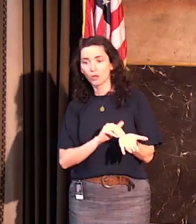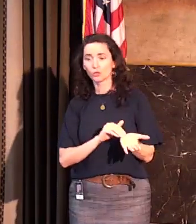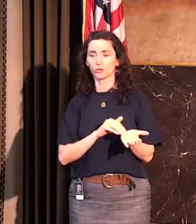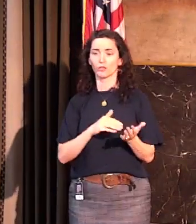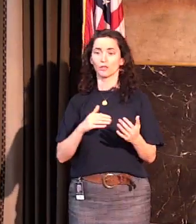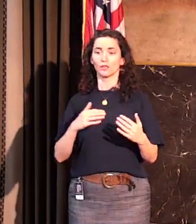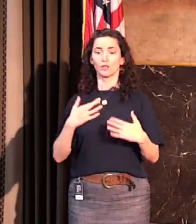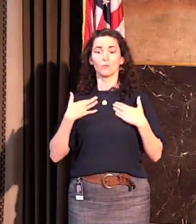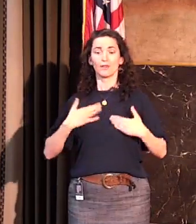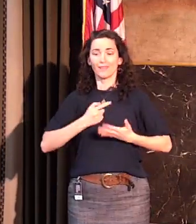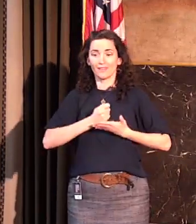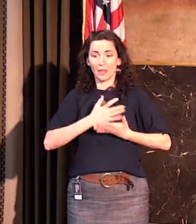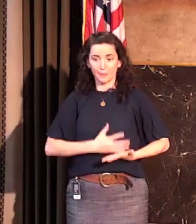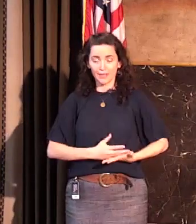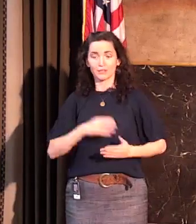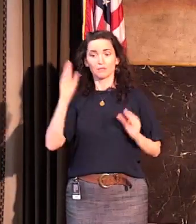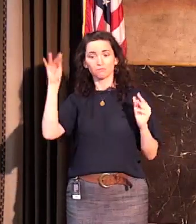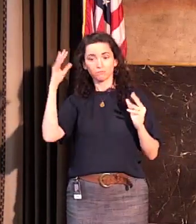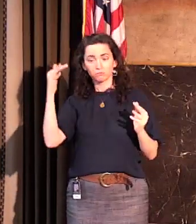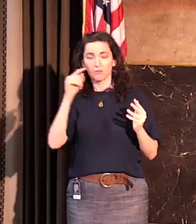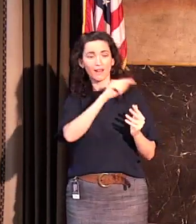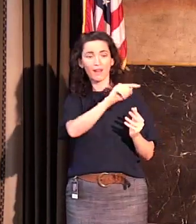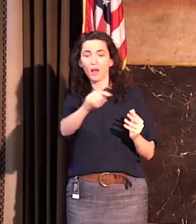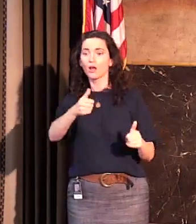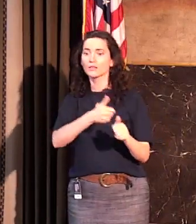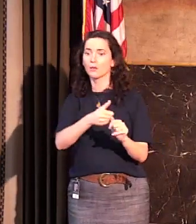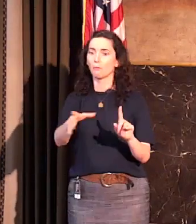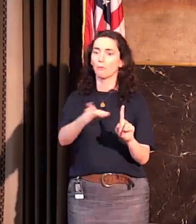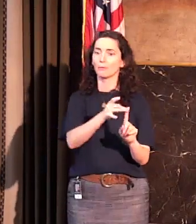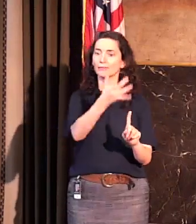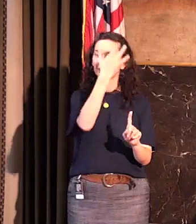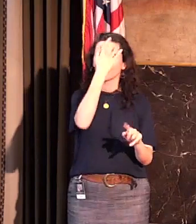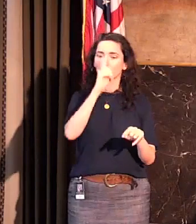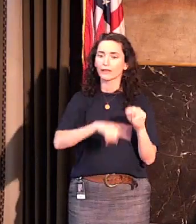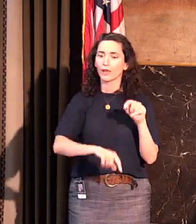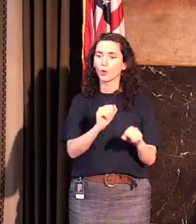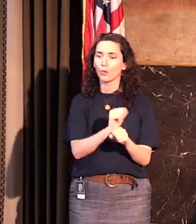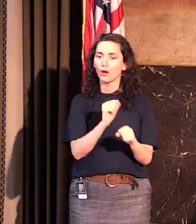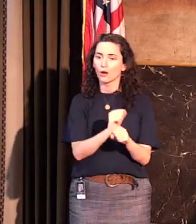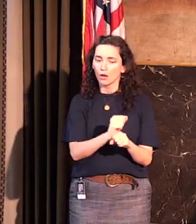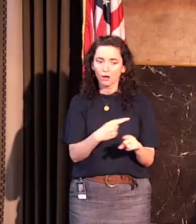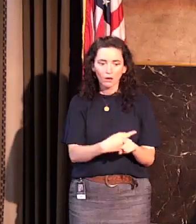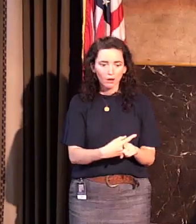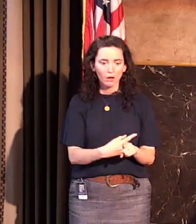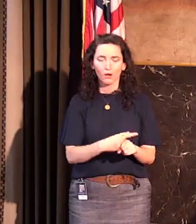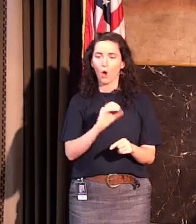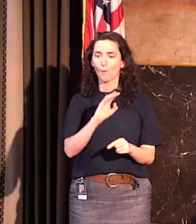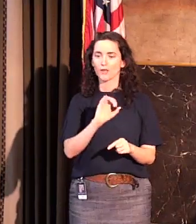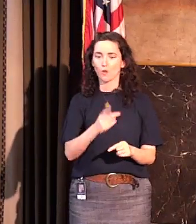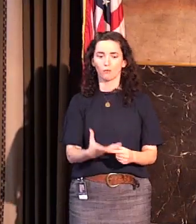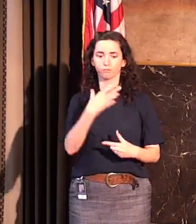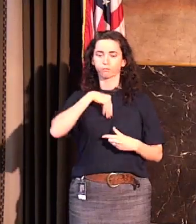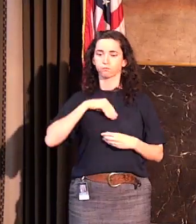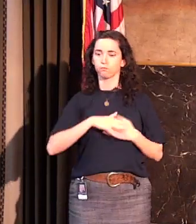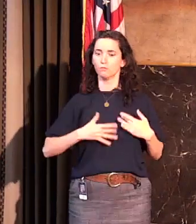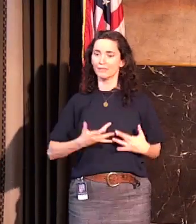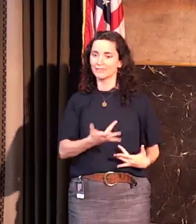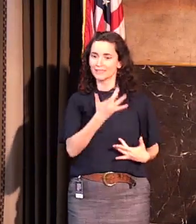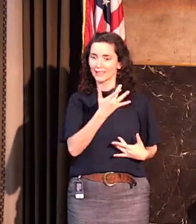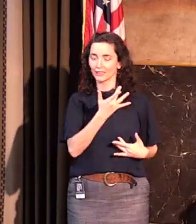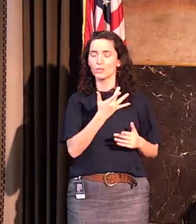it, who are not at work today because they too have COVID because of Omicron. And so it's a function of